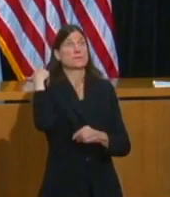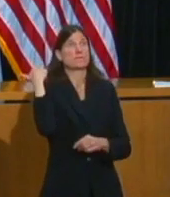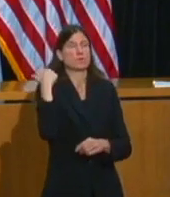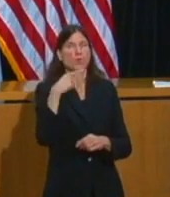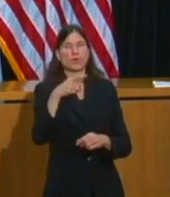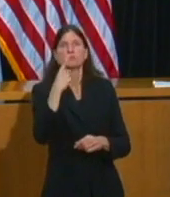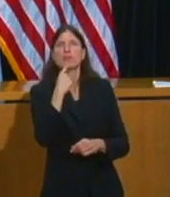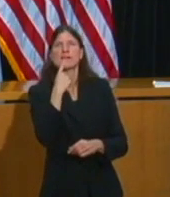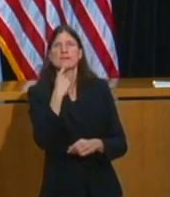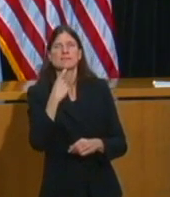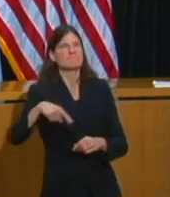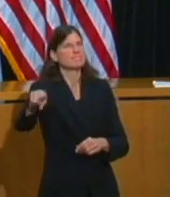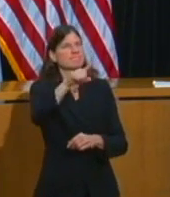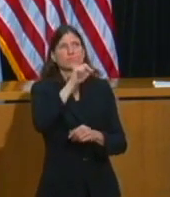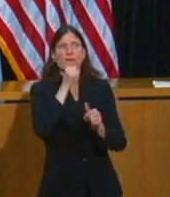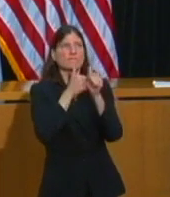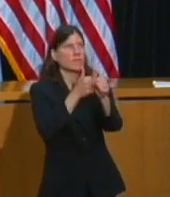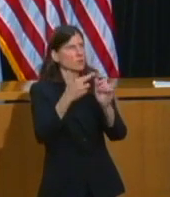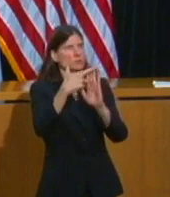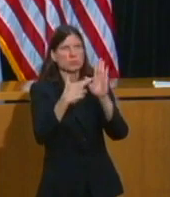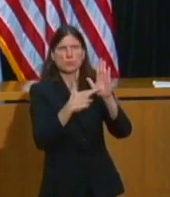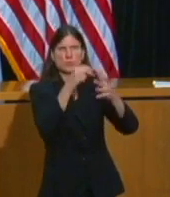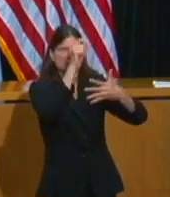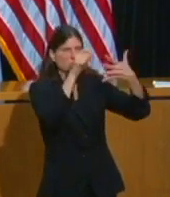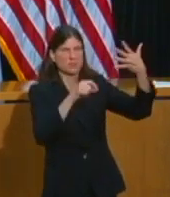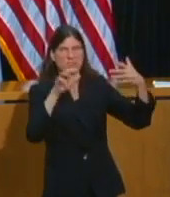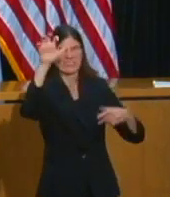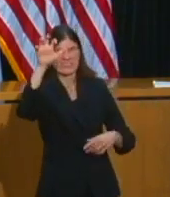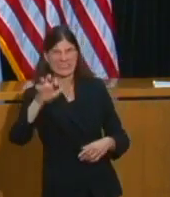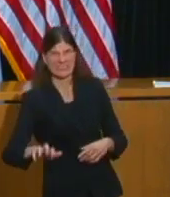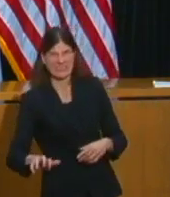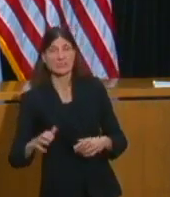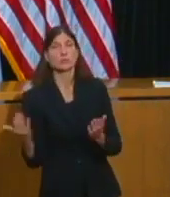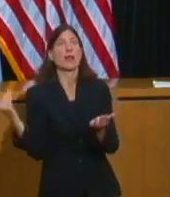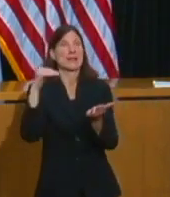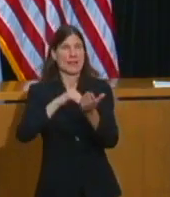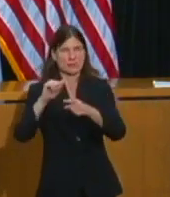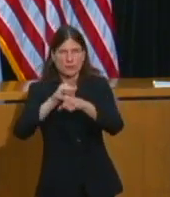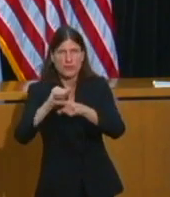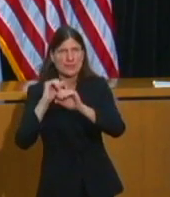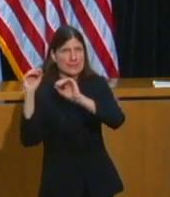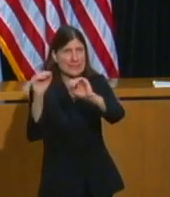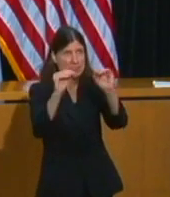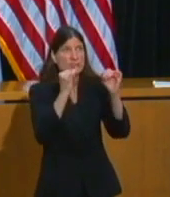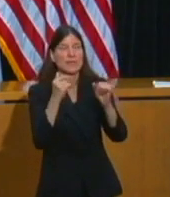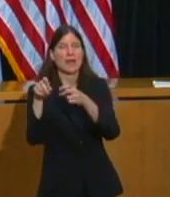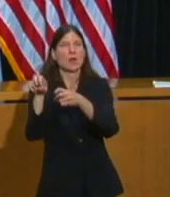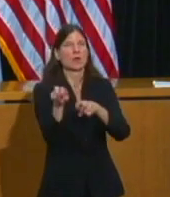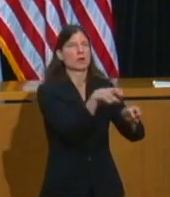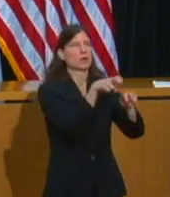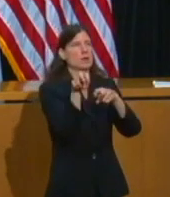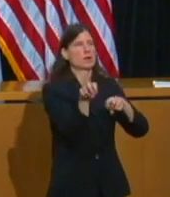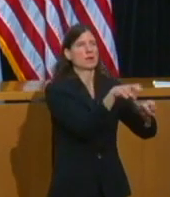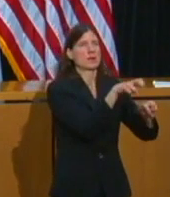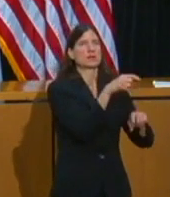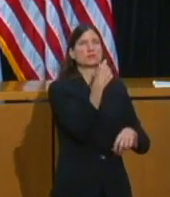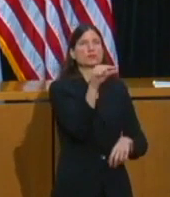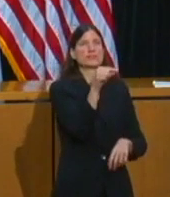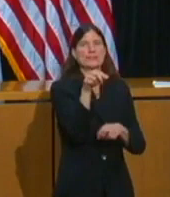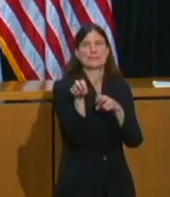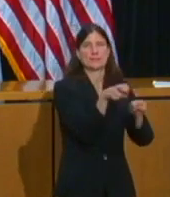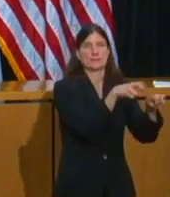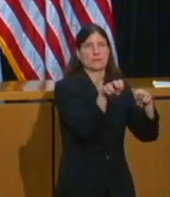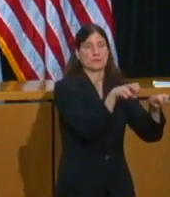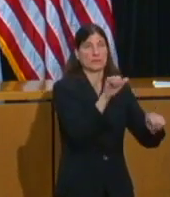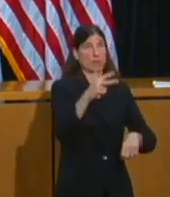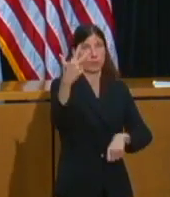will continue to receive enhanced supports from us. Overall, the results of the second round of audits demonstrate encouraging